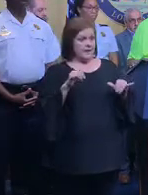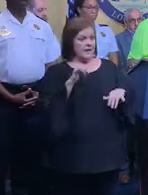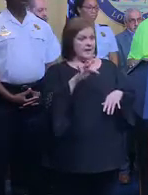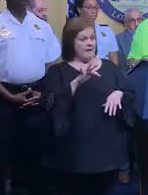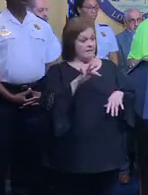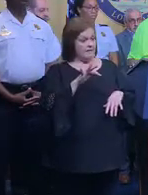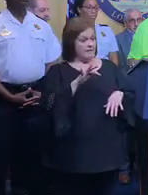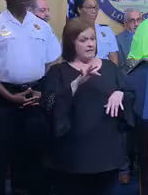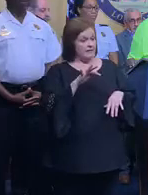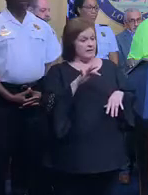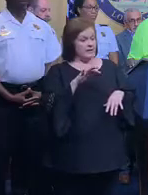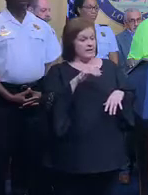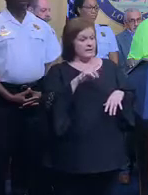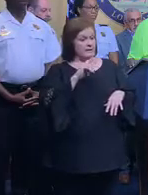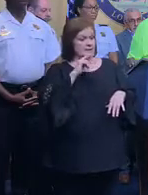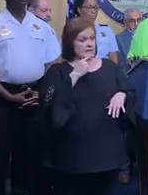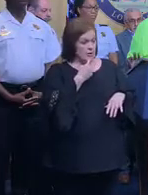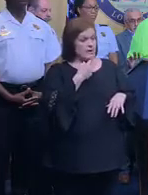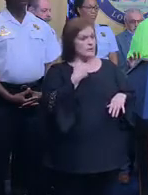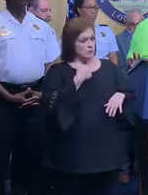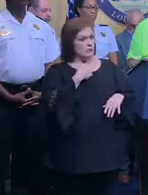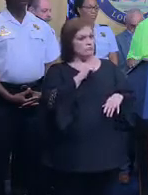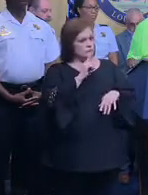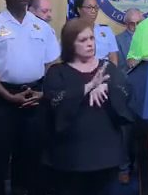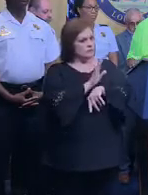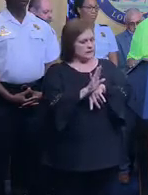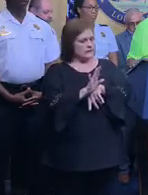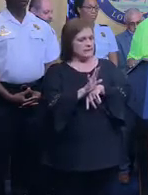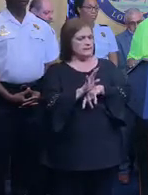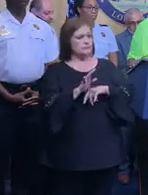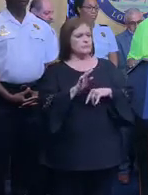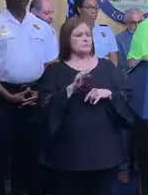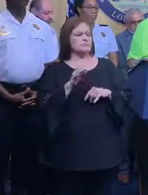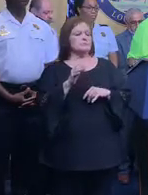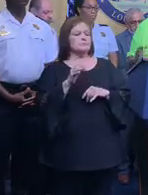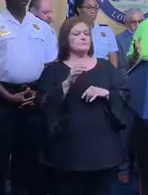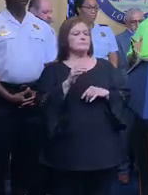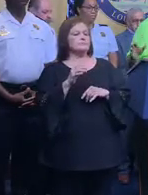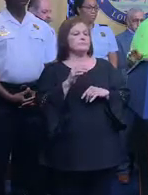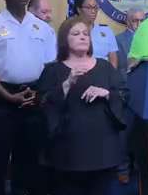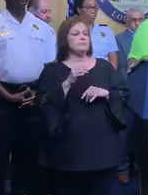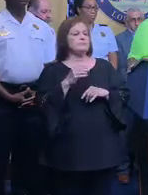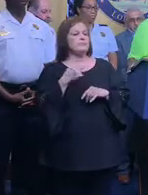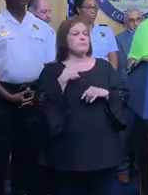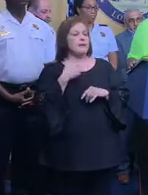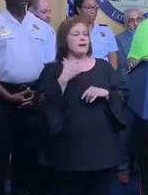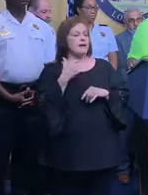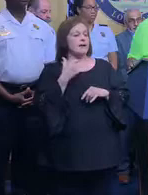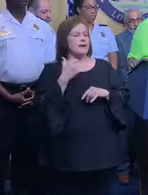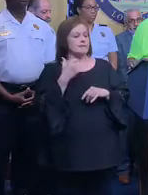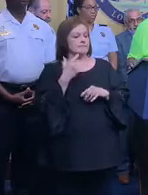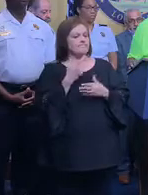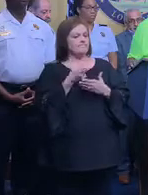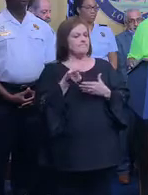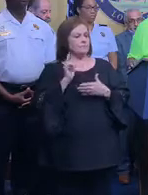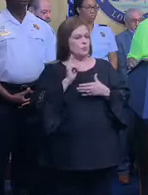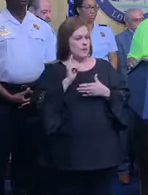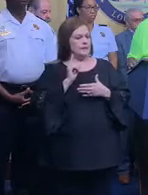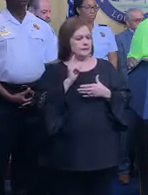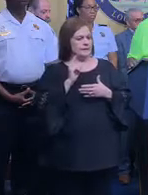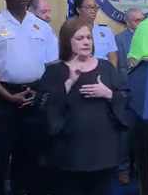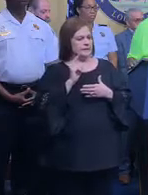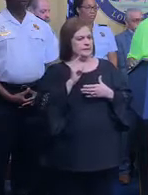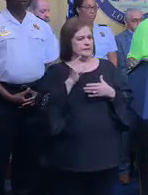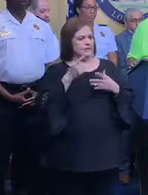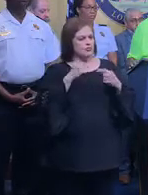if this wasn't as serious as it is. A few weeks ago, I issued a fun and cute way of trying to get the